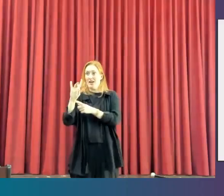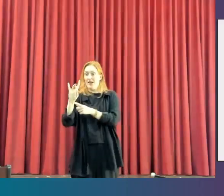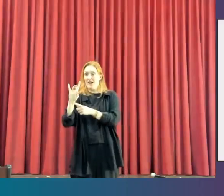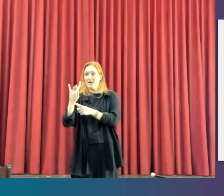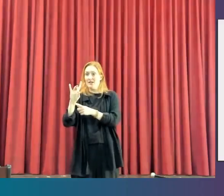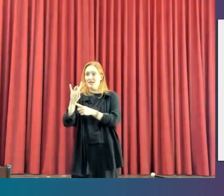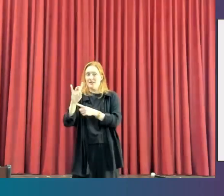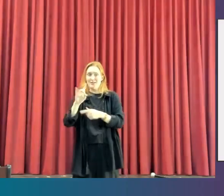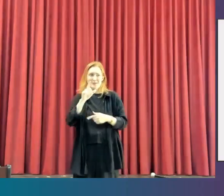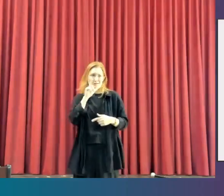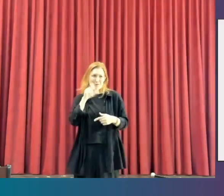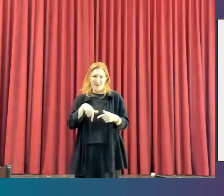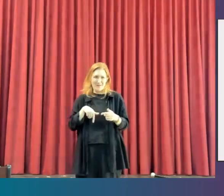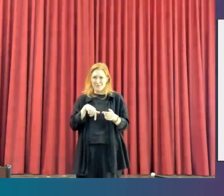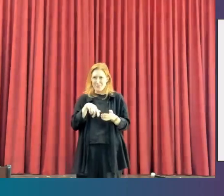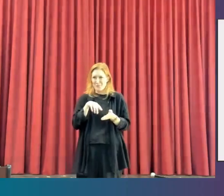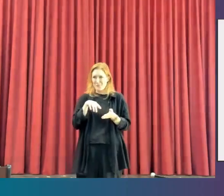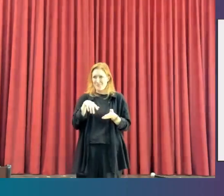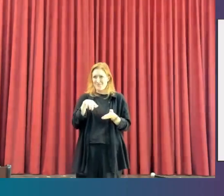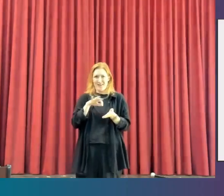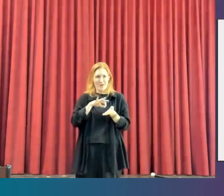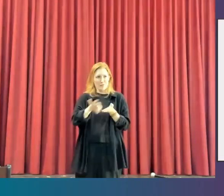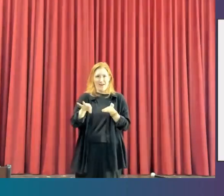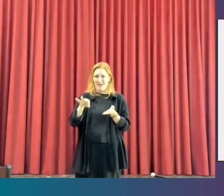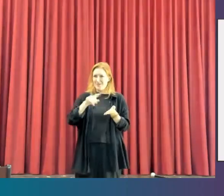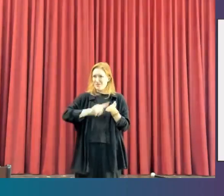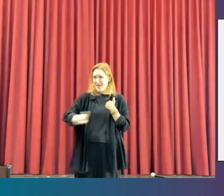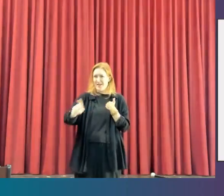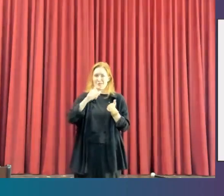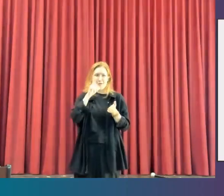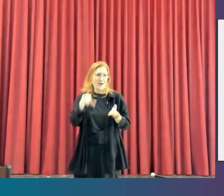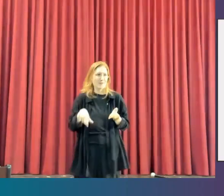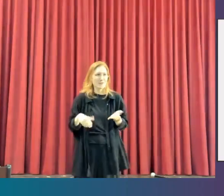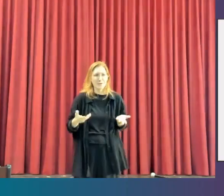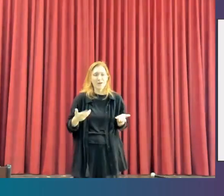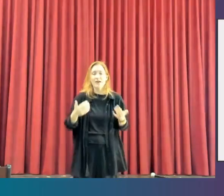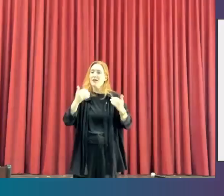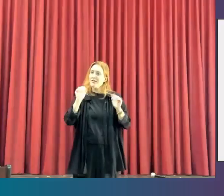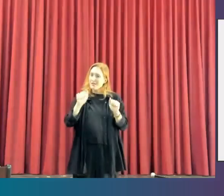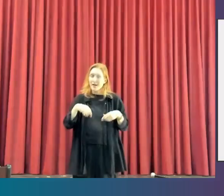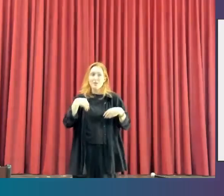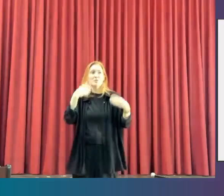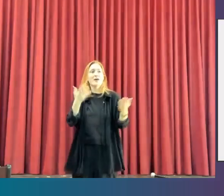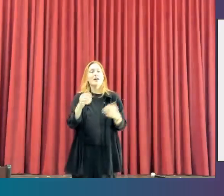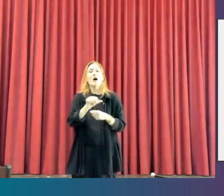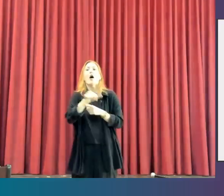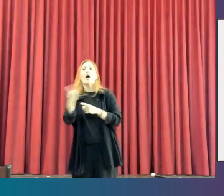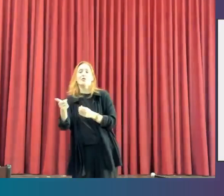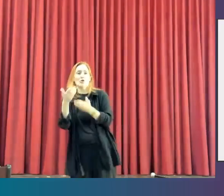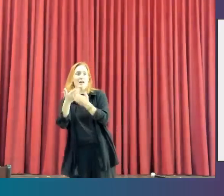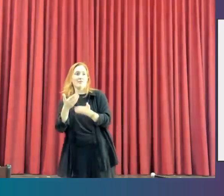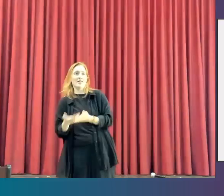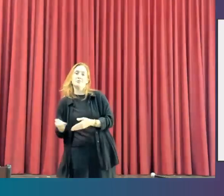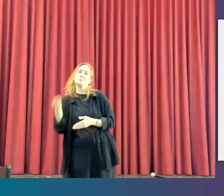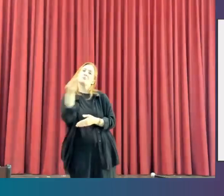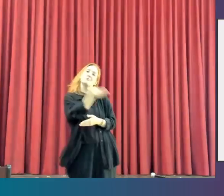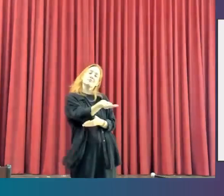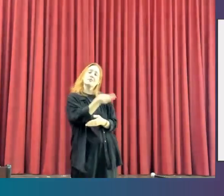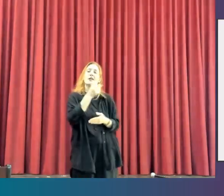not going through that credit check when we apply for housing and providing alternative evidence instead.